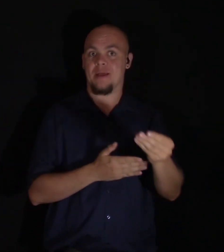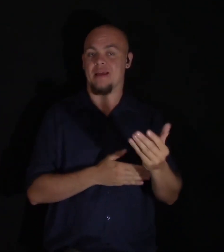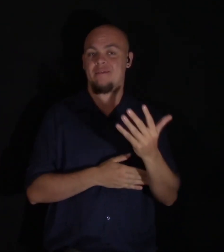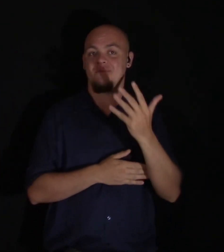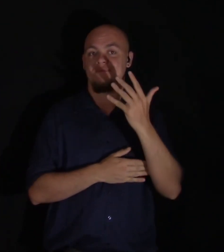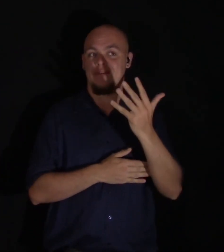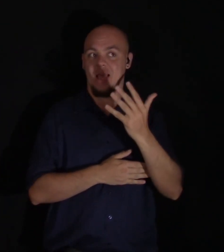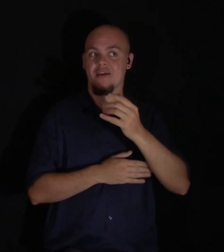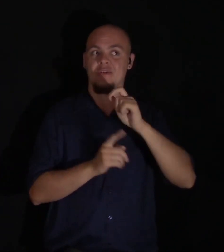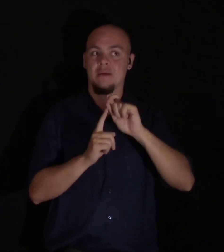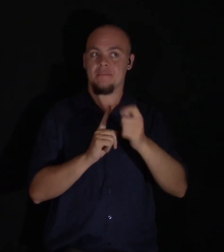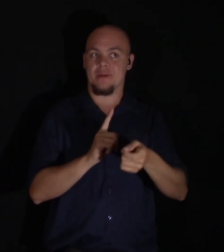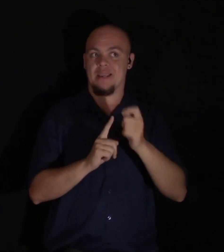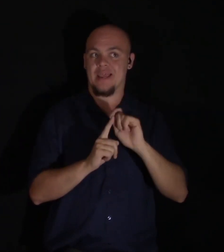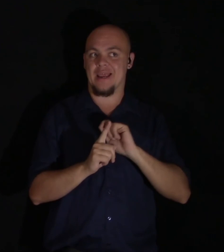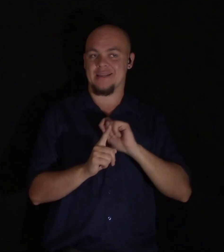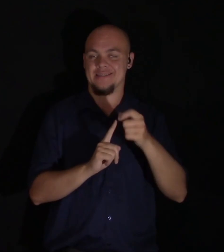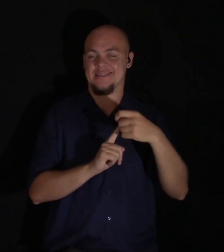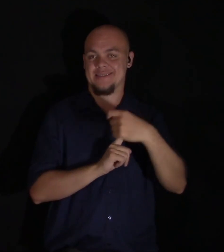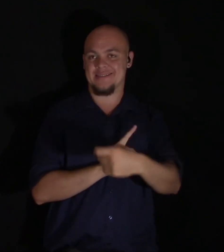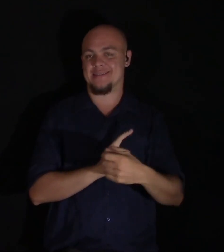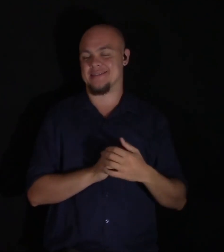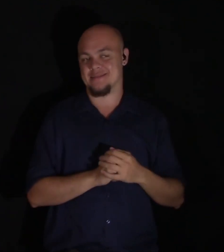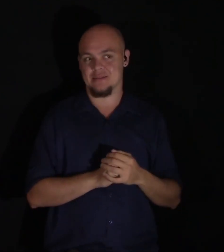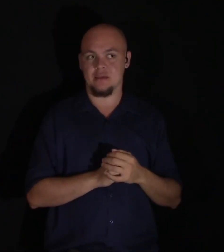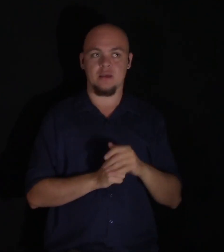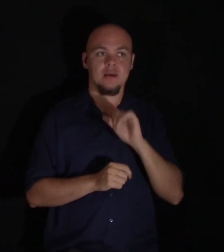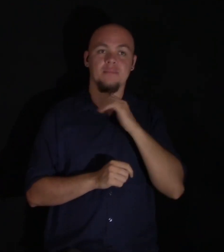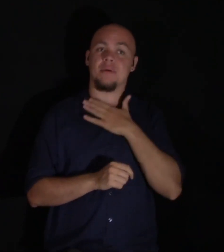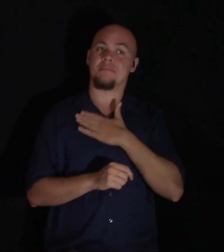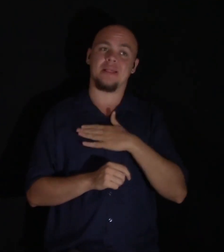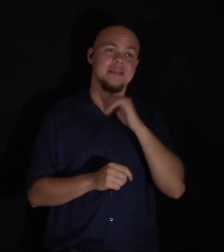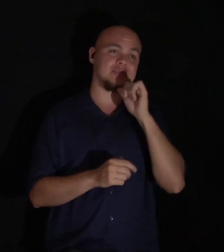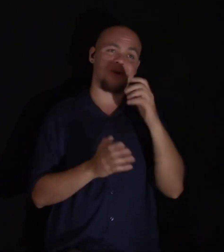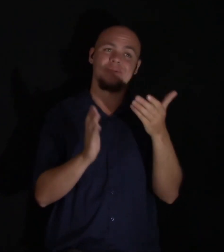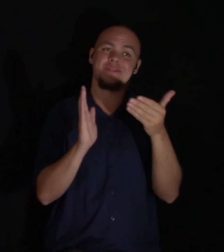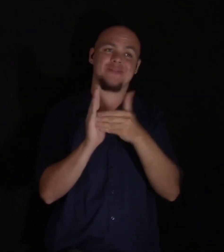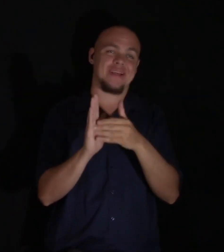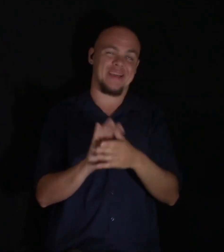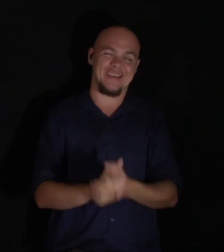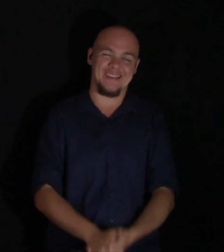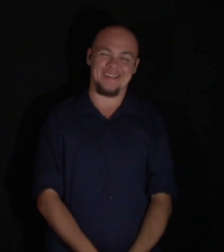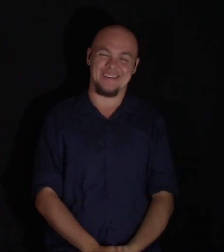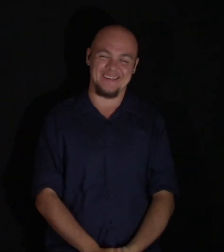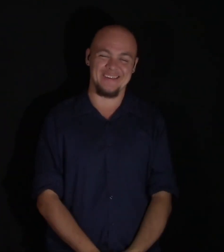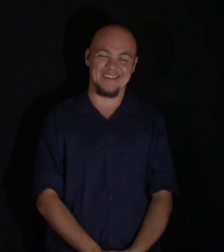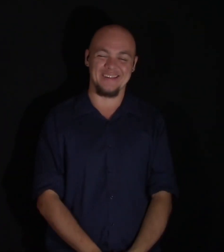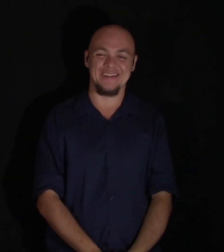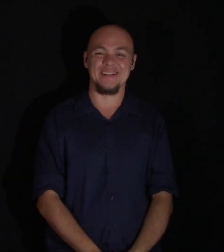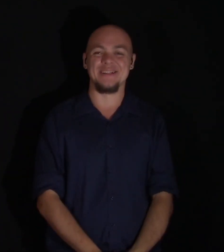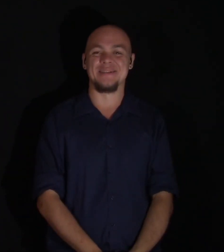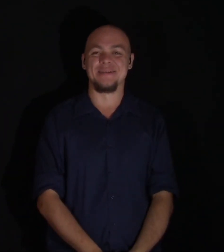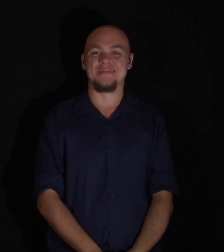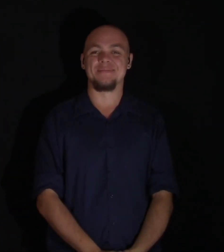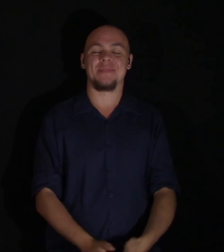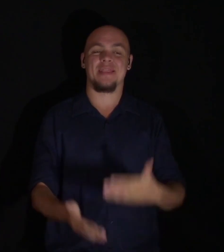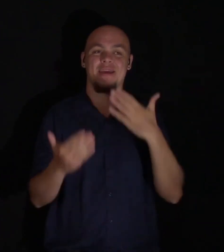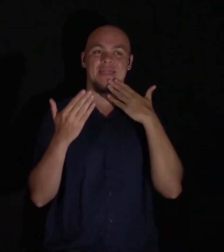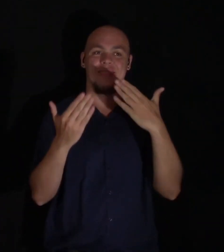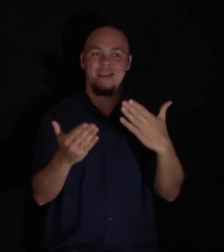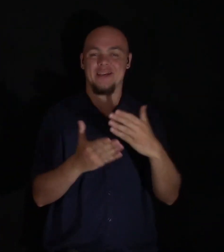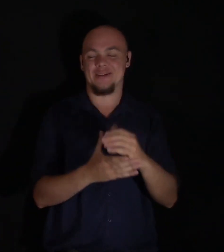ripe bananas, but don't do it again. Thank you.